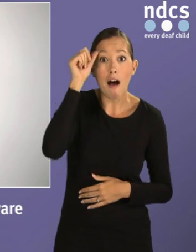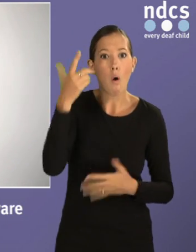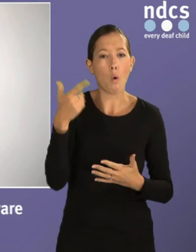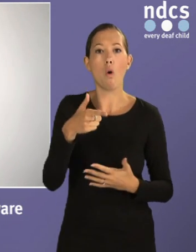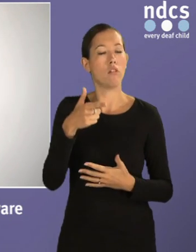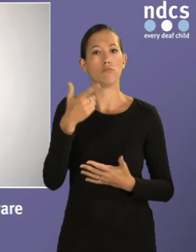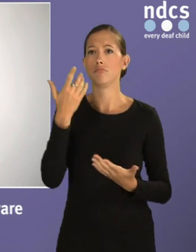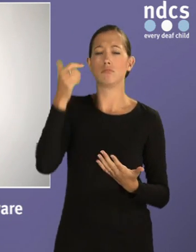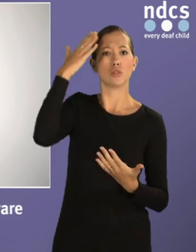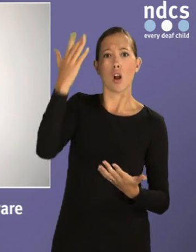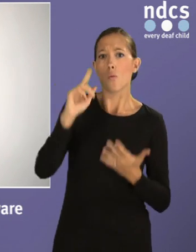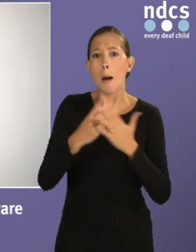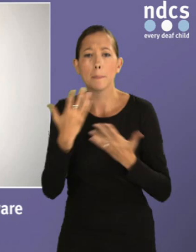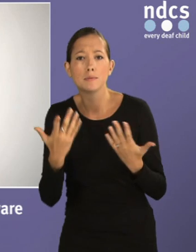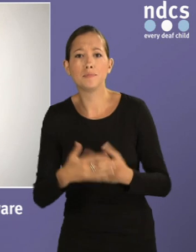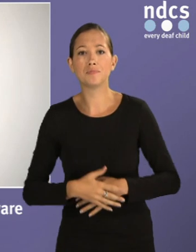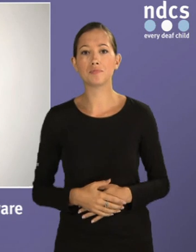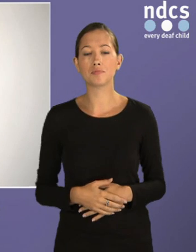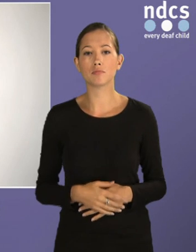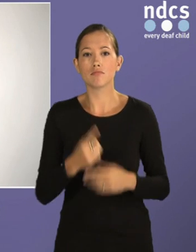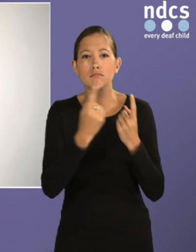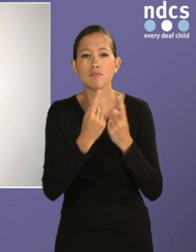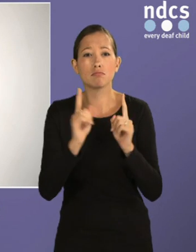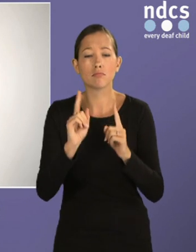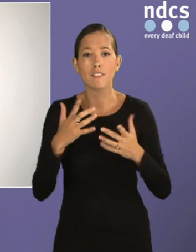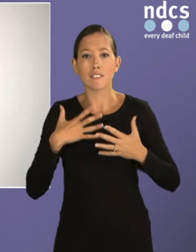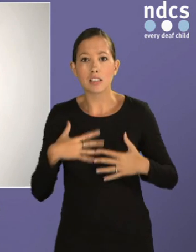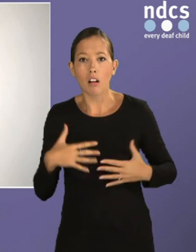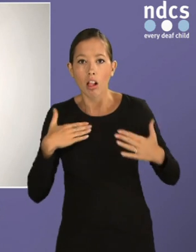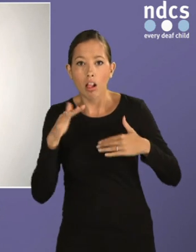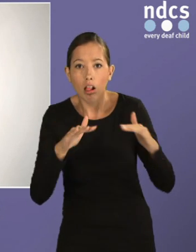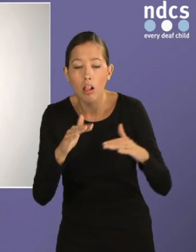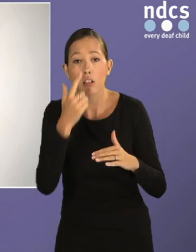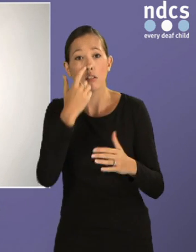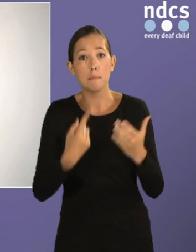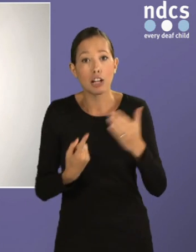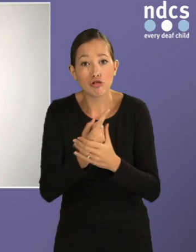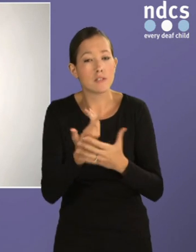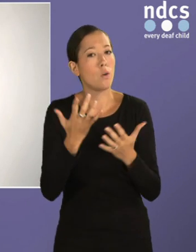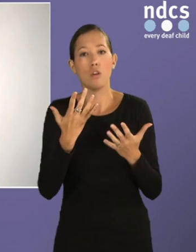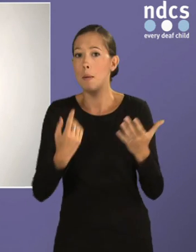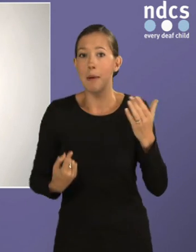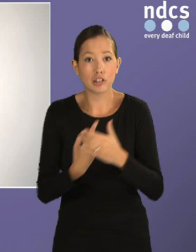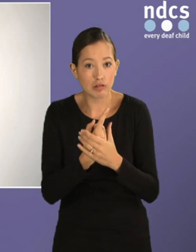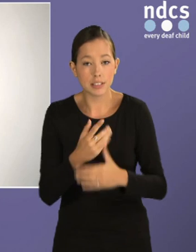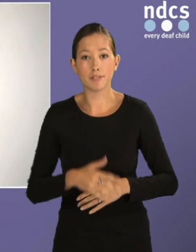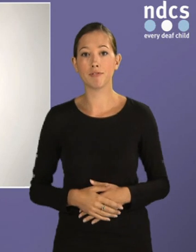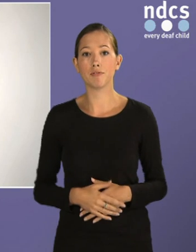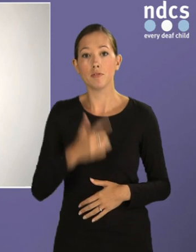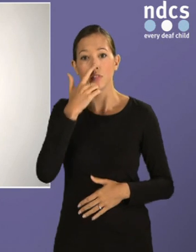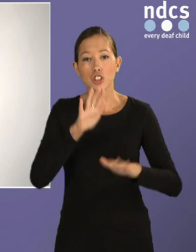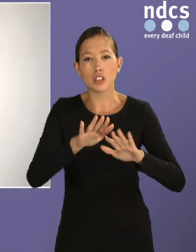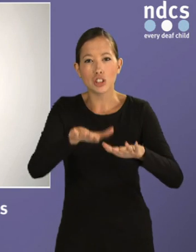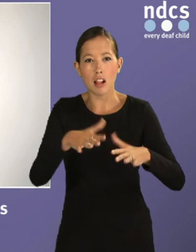child is aware of what is happening. The activities may involve physical contact, including penetrative or